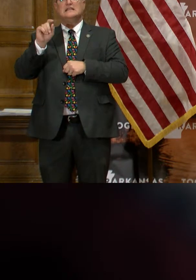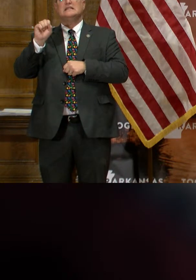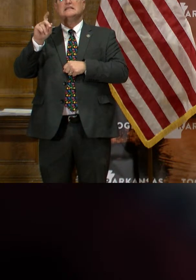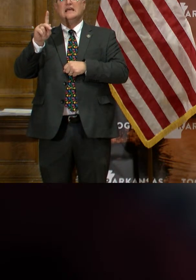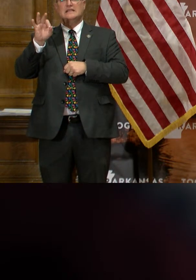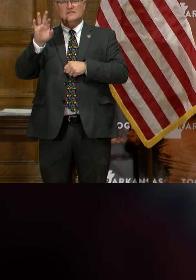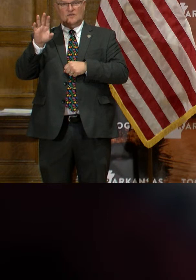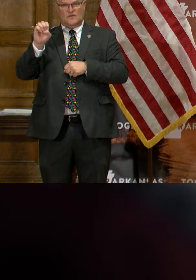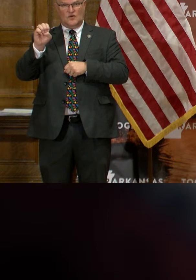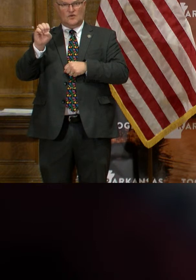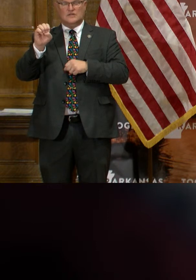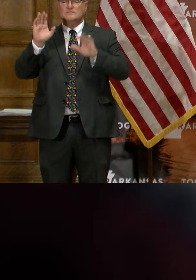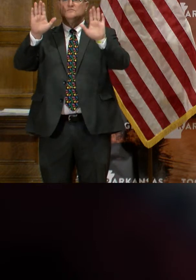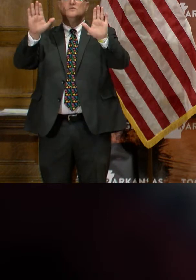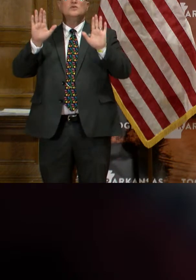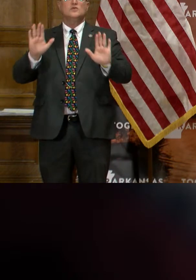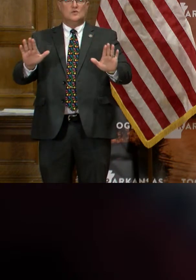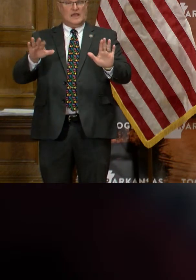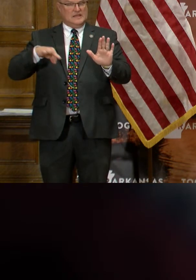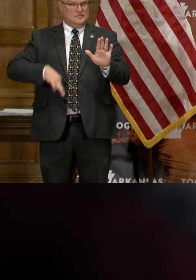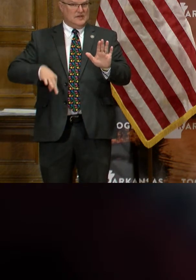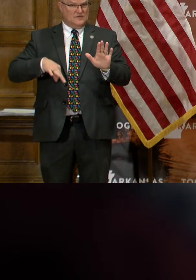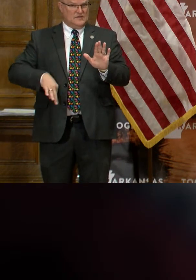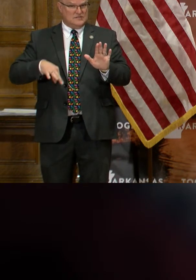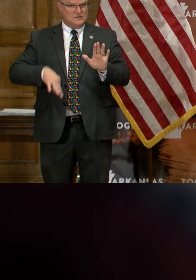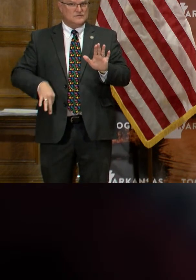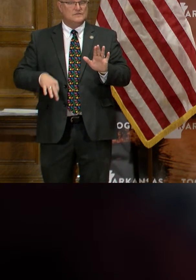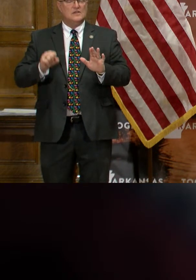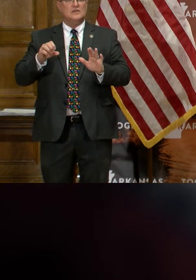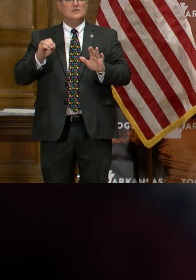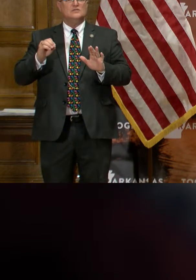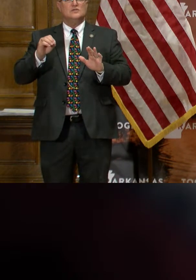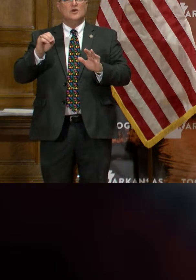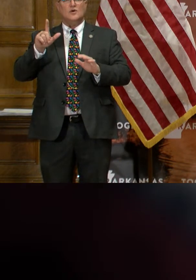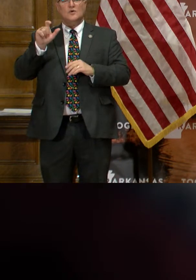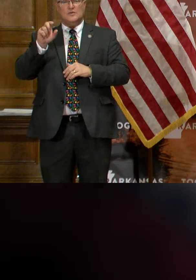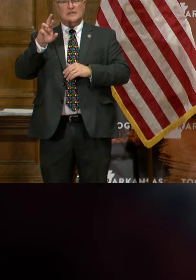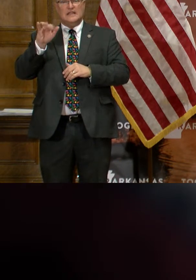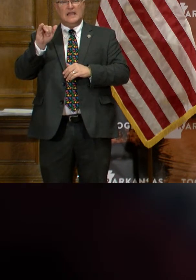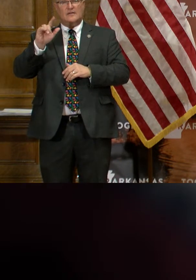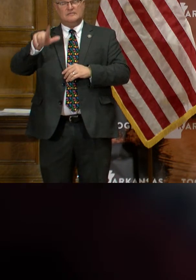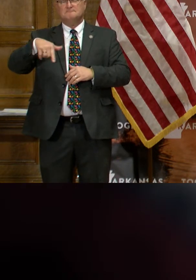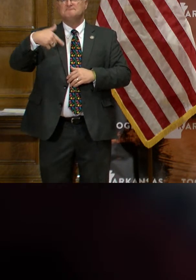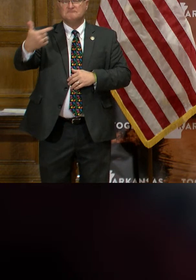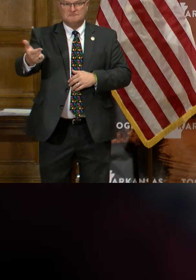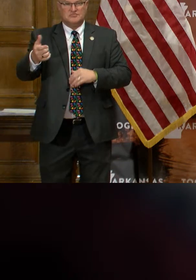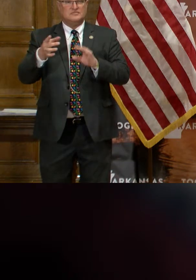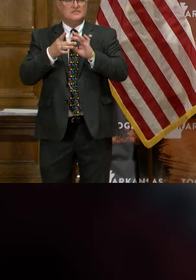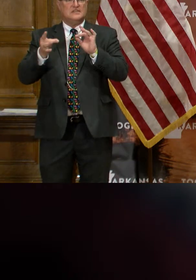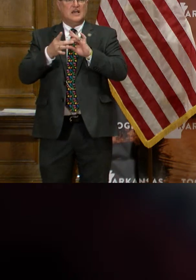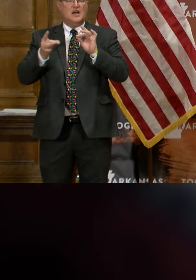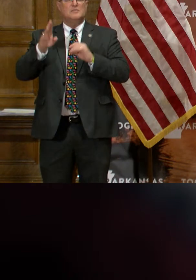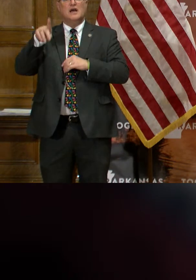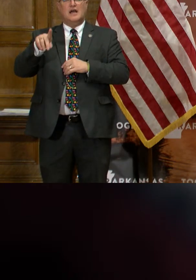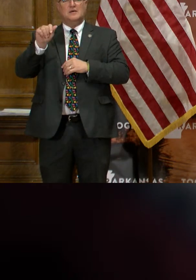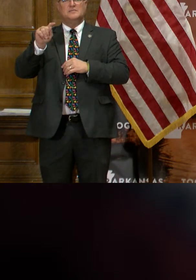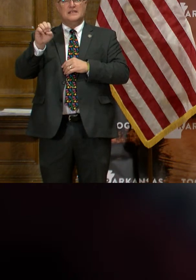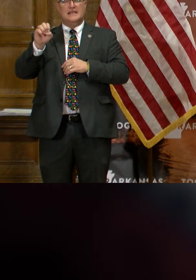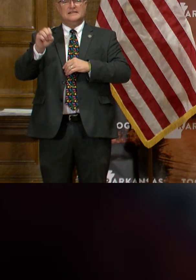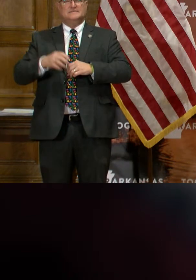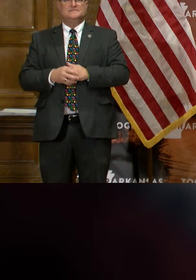task force. But it's been greatly beneficial. So Larry, why don't you go ahead and make your comments, give us a little update.